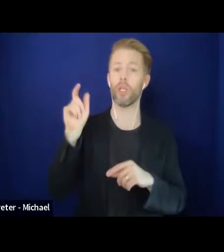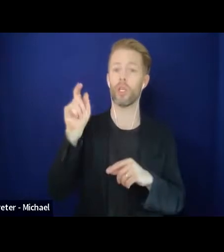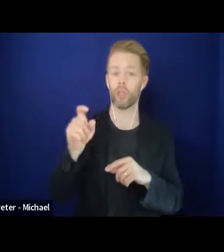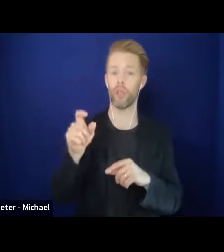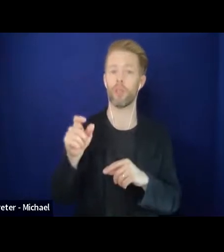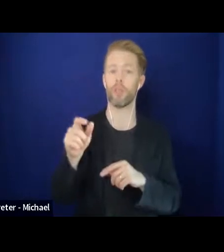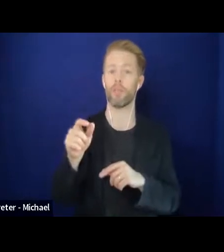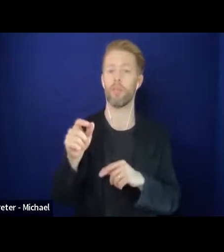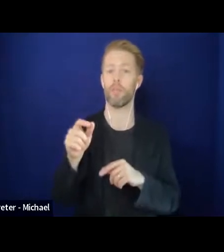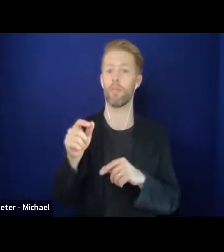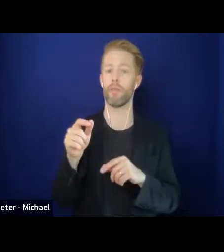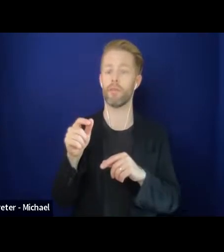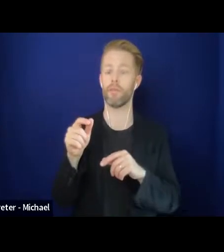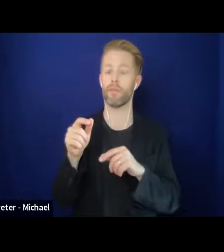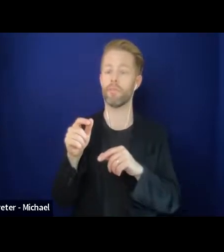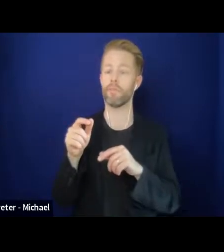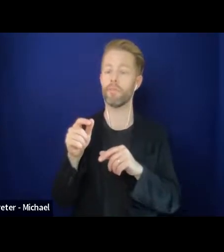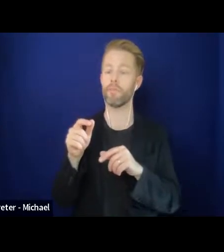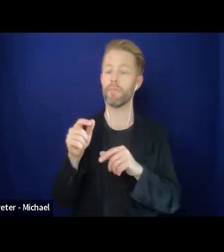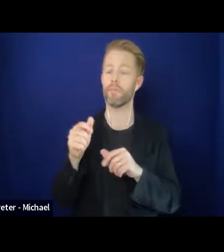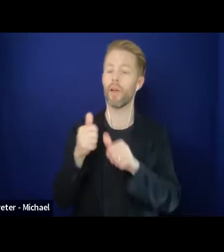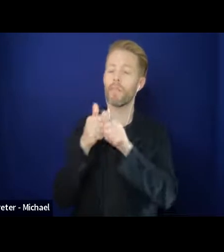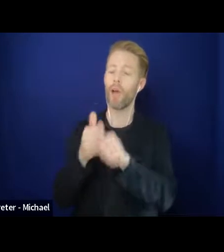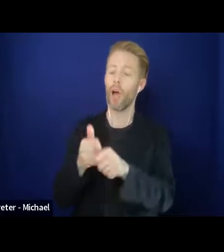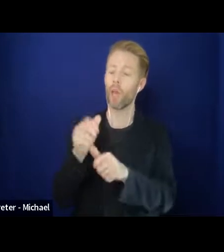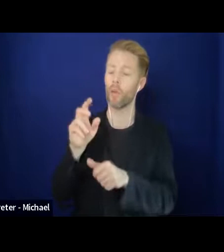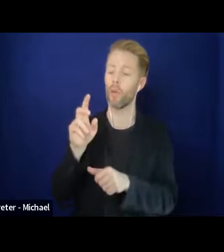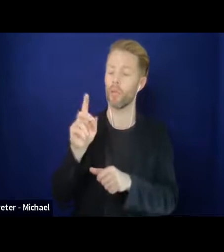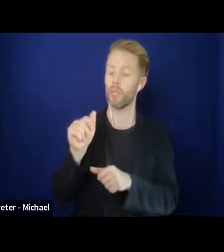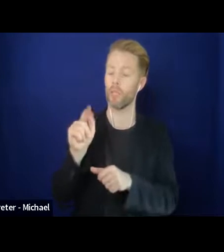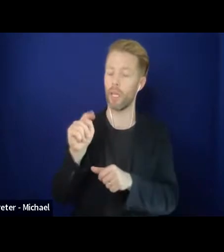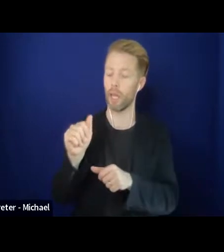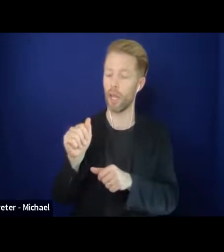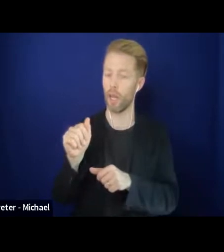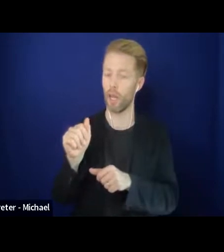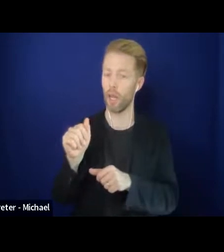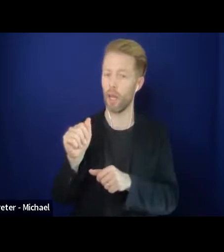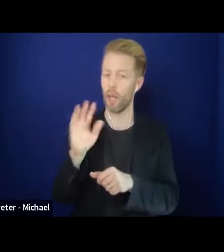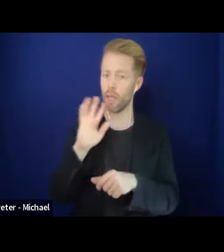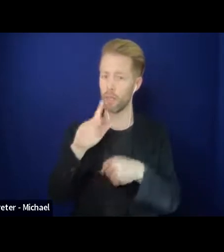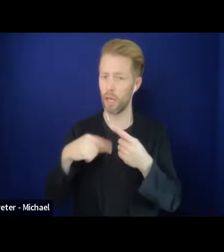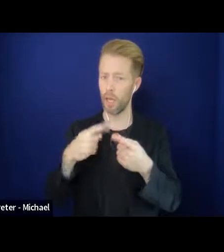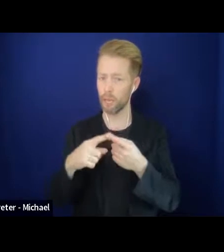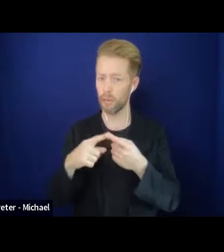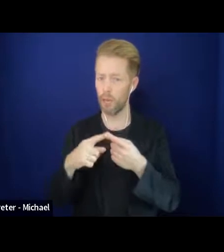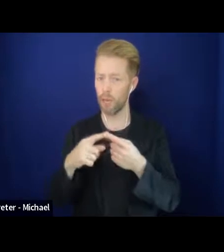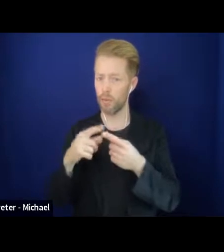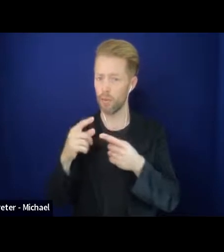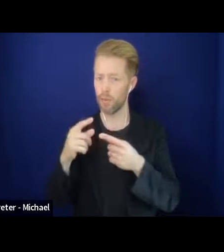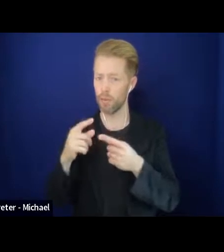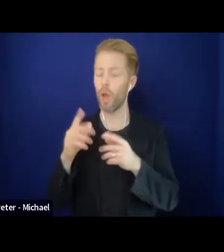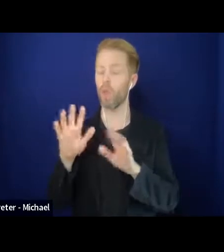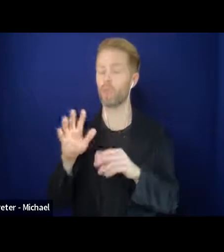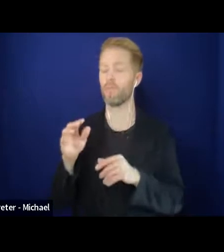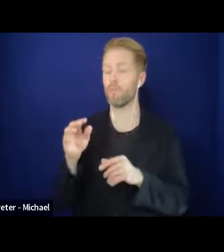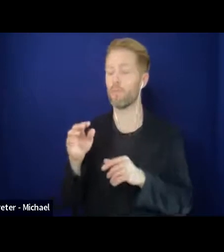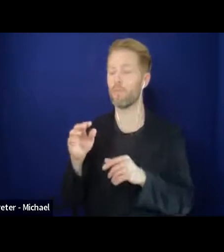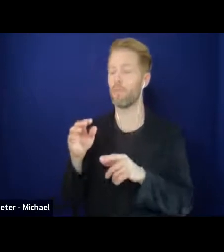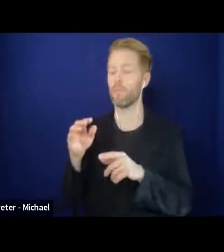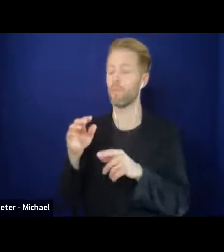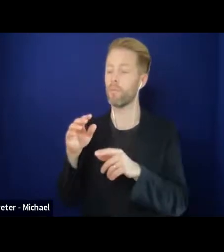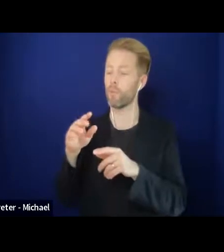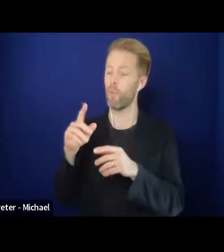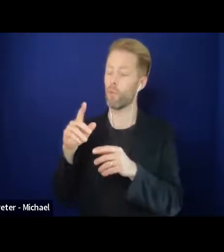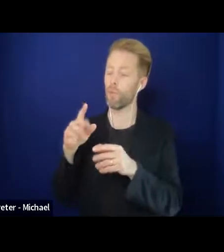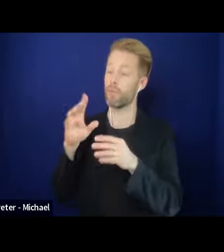that speaks to whether people meet essential criteria without exploiting additional information collected for unnecessary